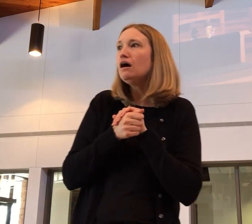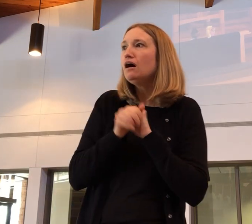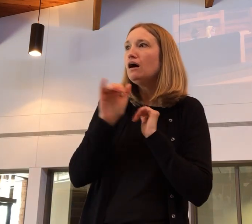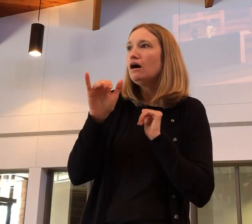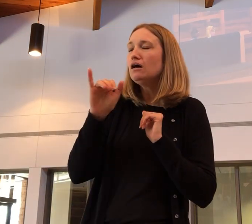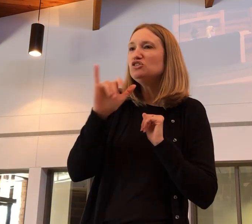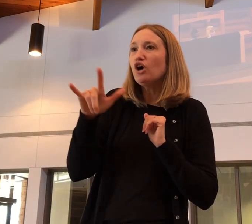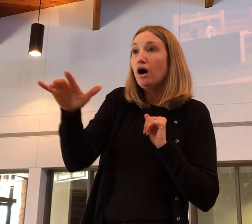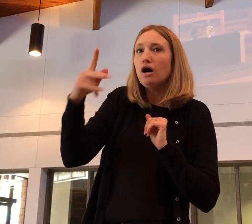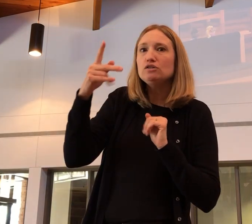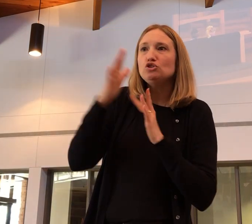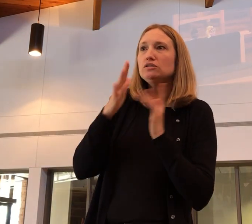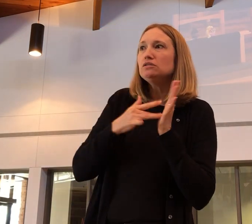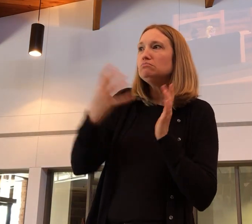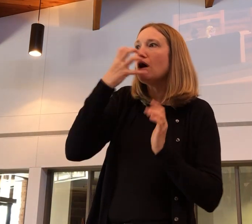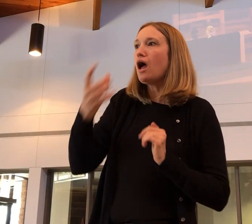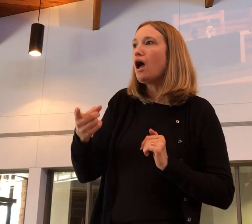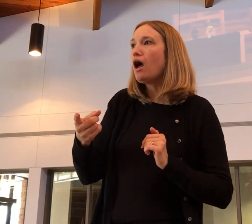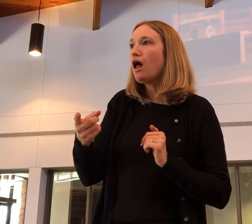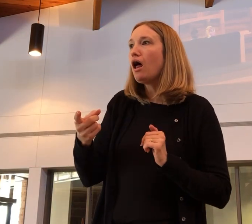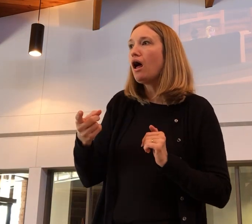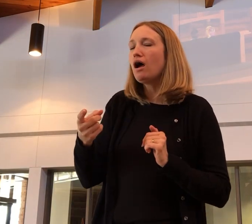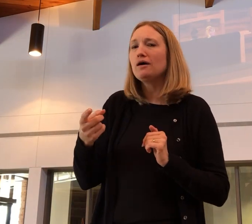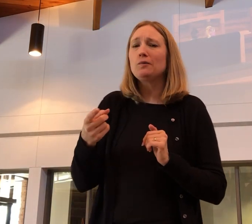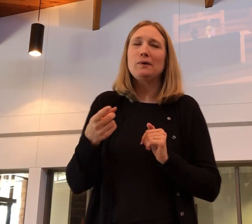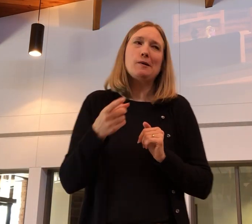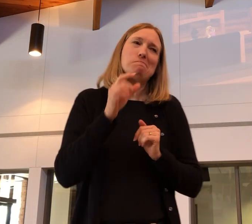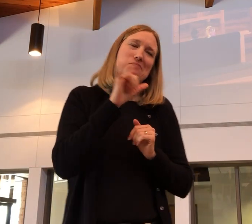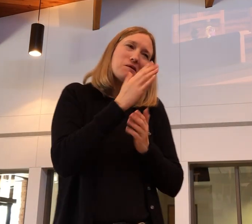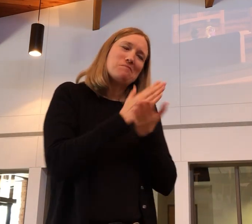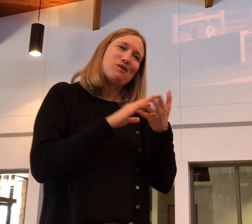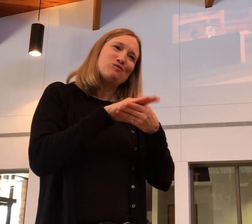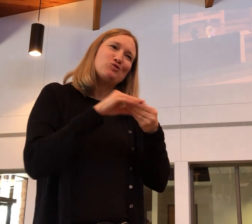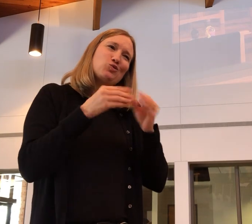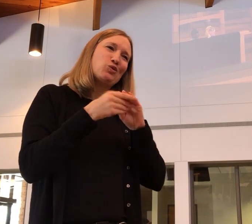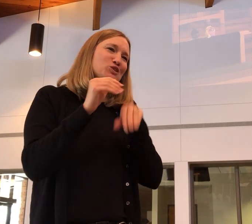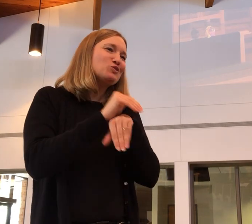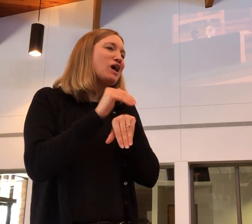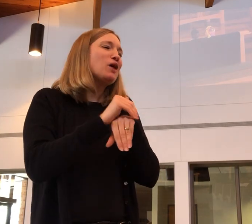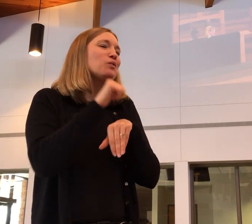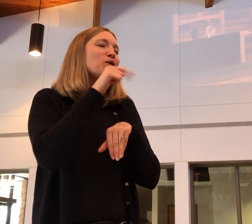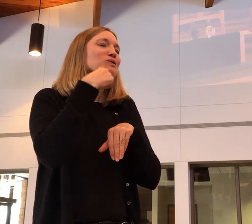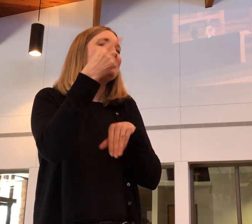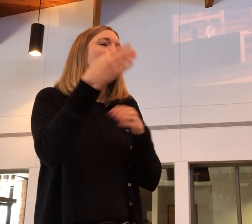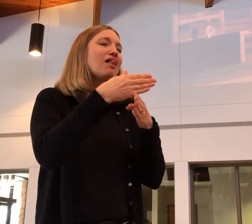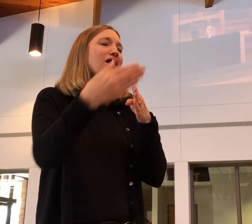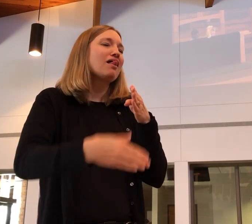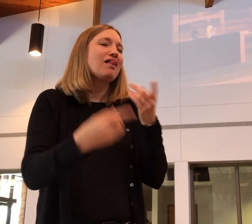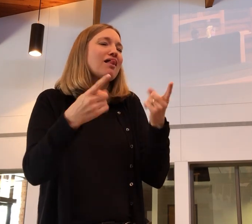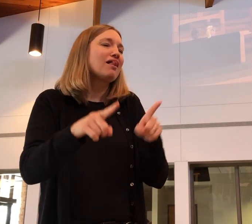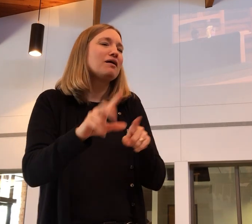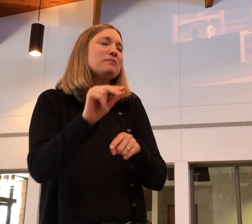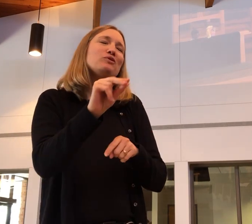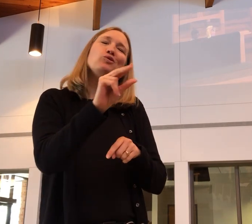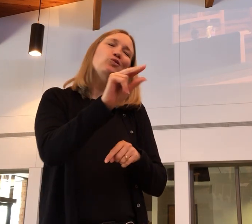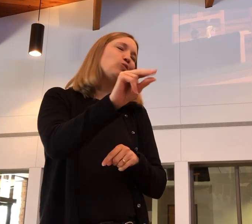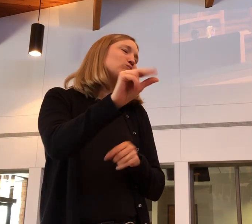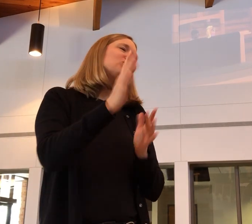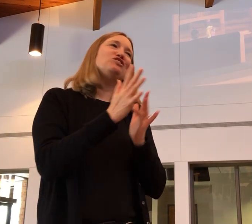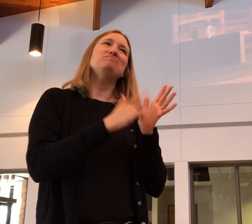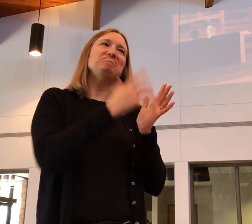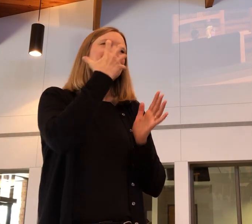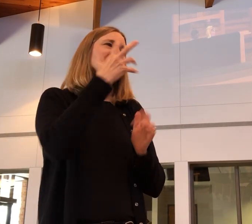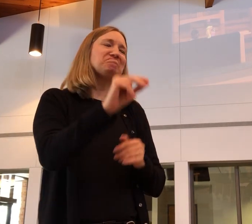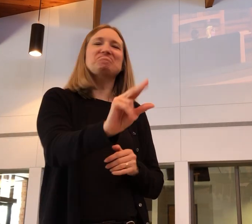mad? Well, we don't get to the ending of that part of the story tonight. But no, Jesus wasn't mad.